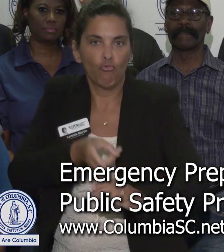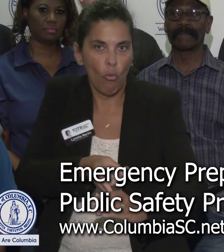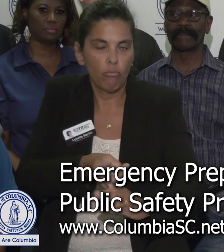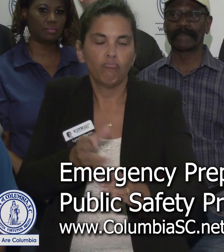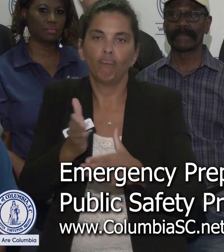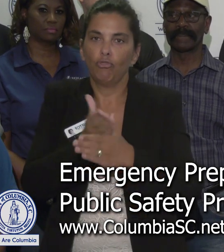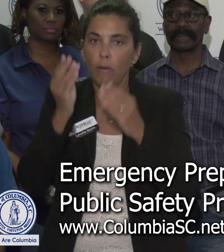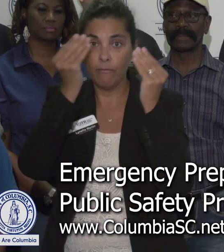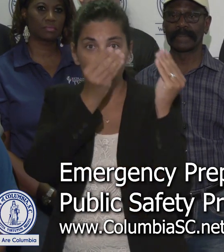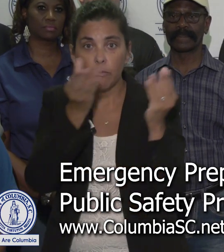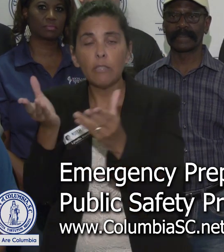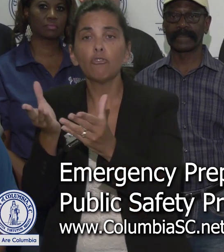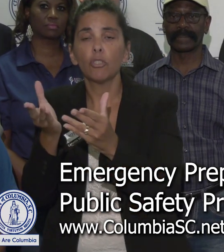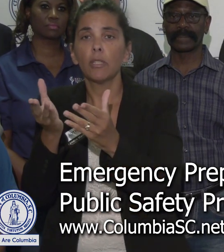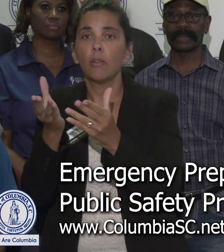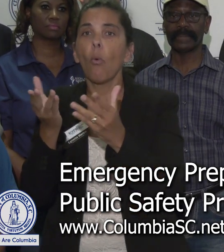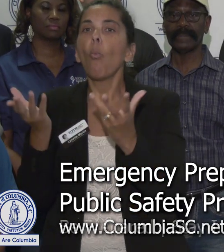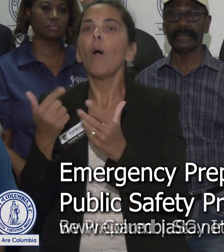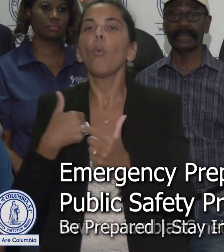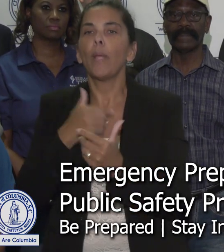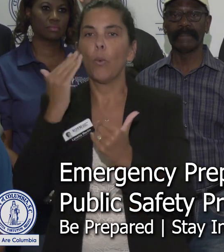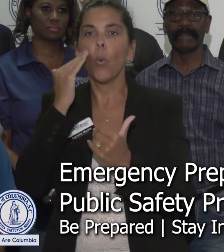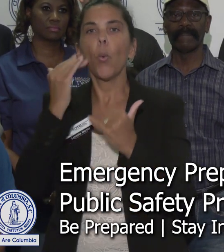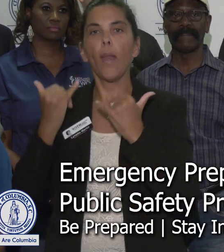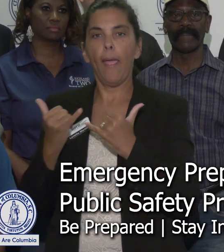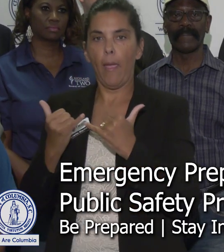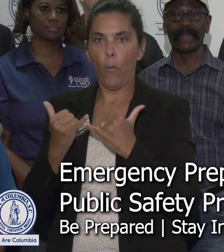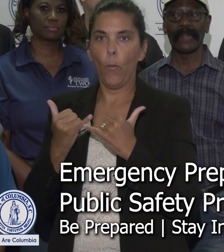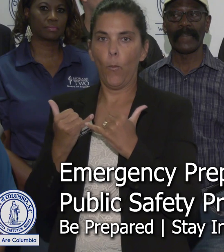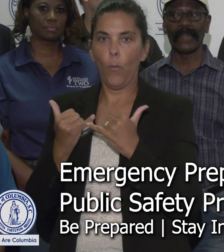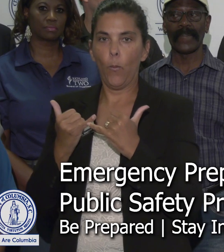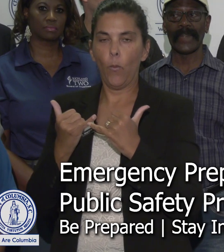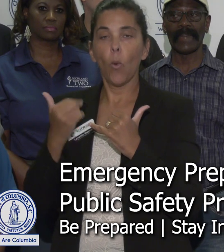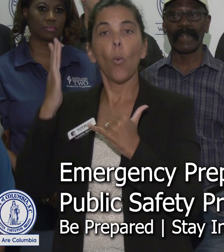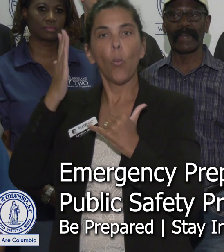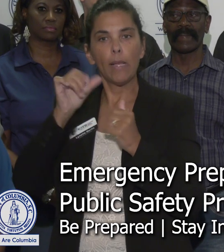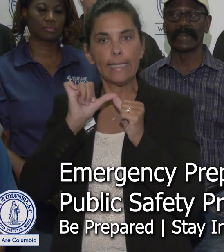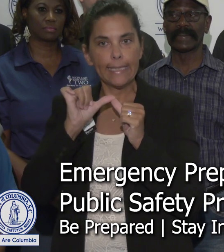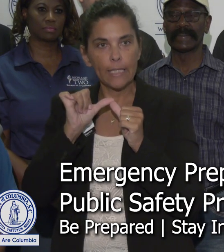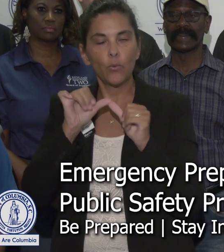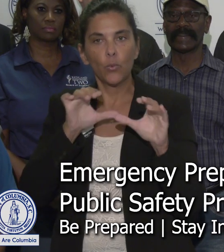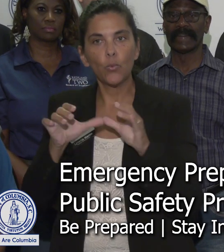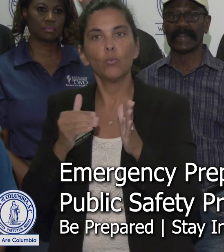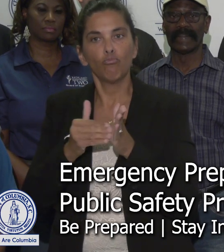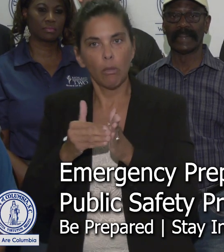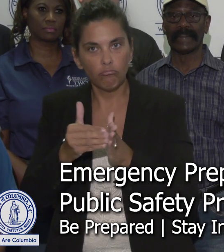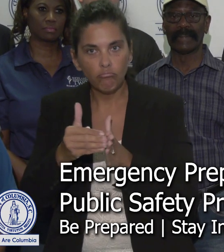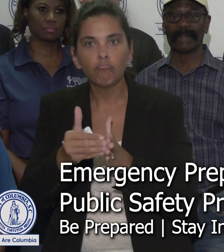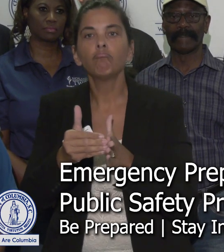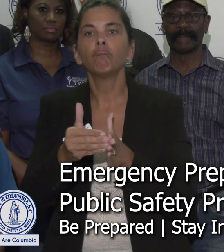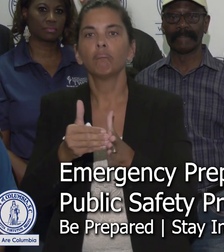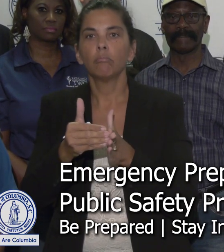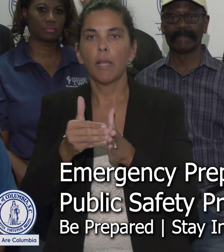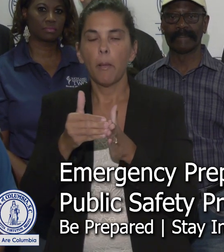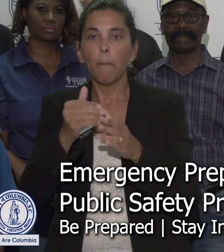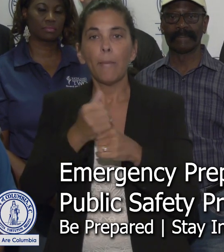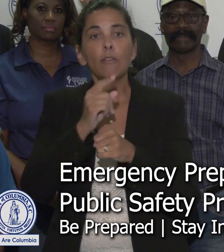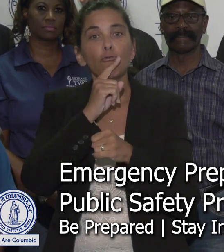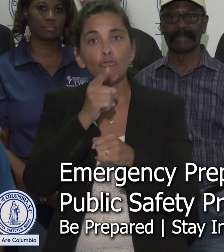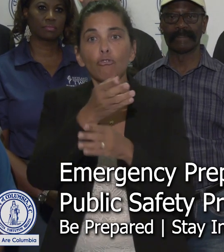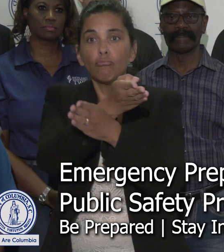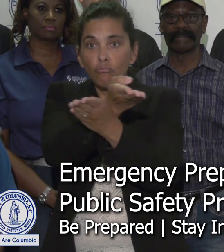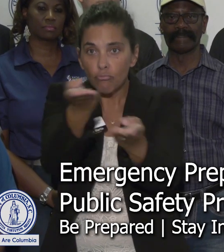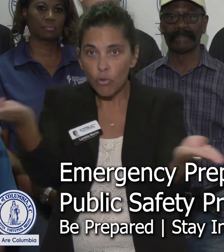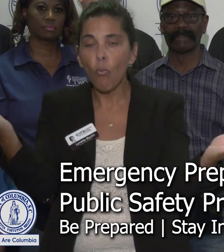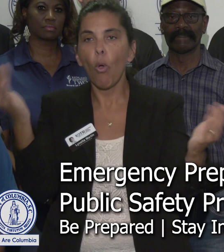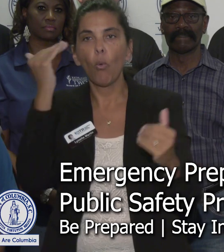some information as we know it right now. And we'll continue to do this on a fairly regular basis so that the public remains